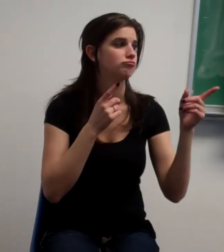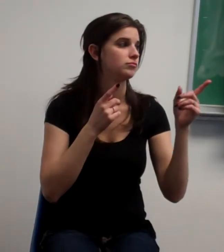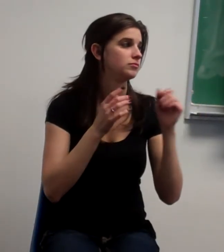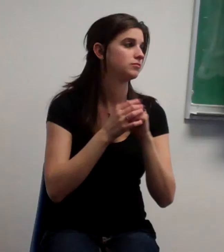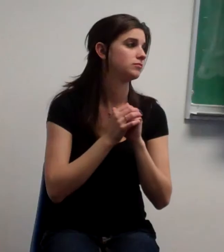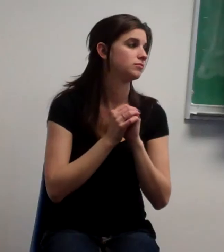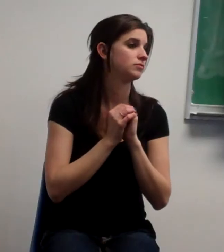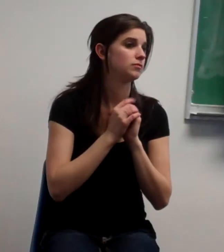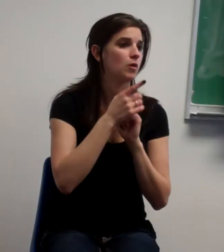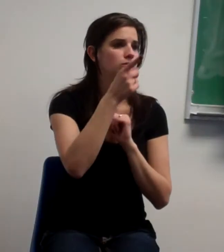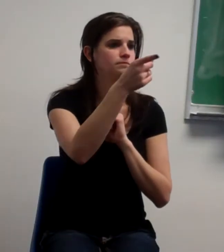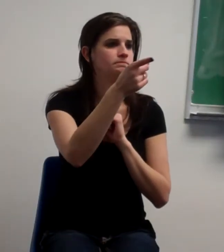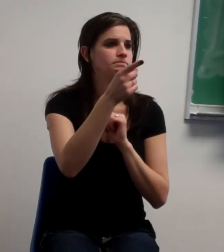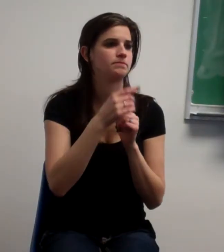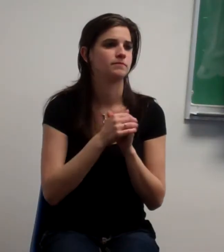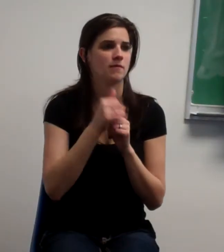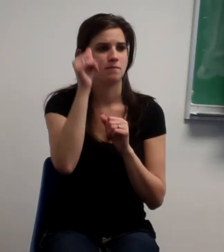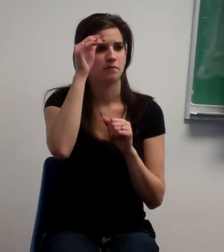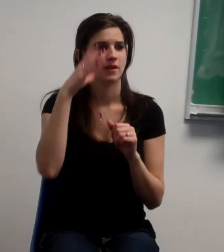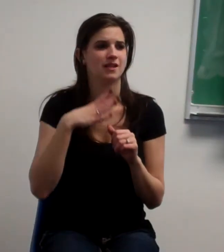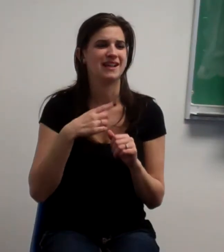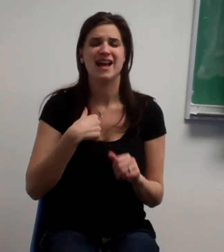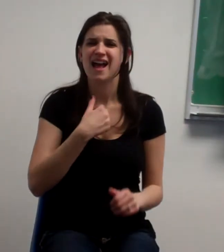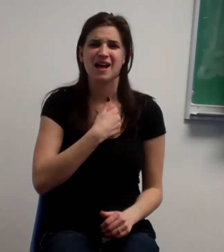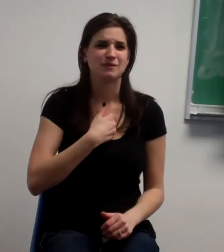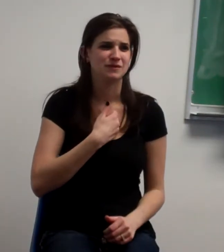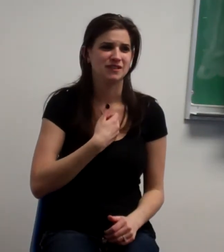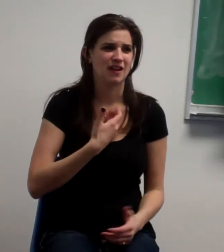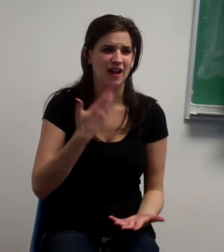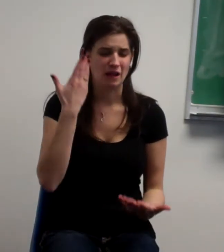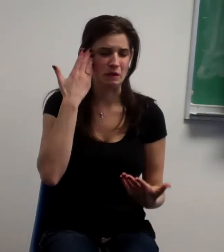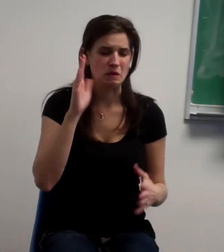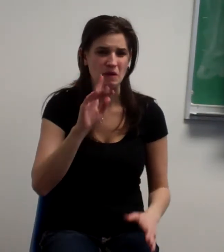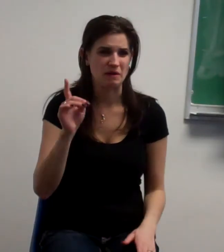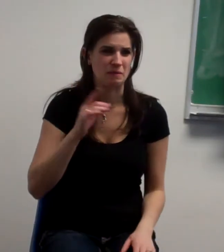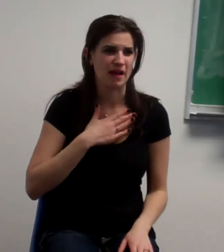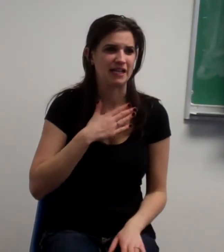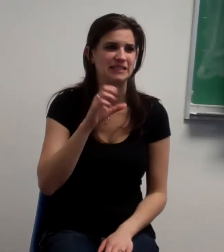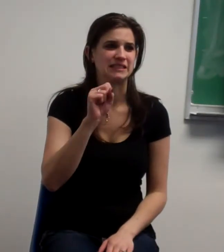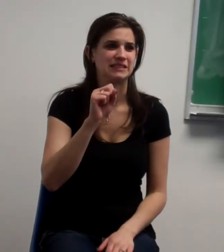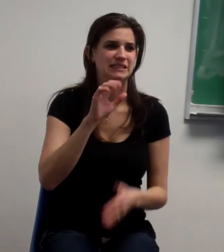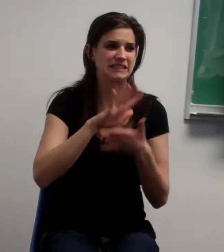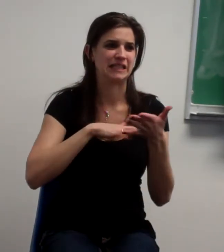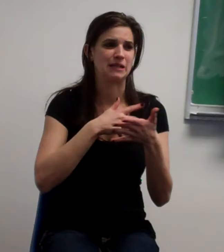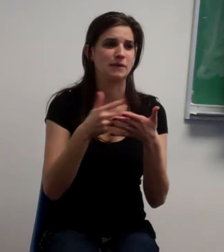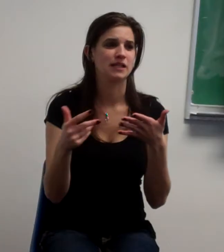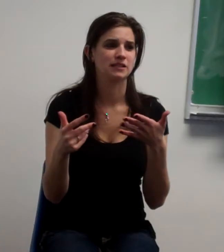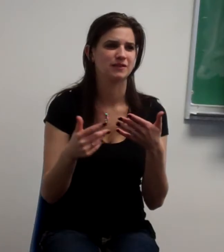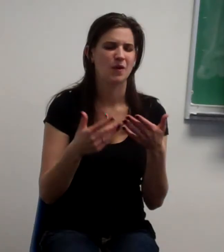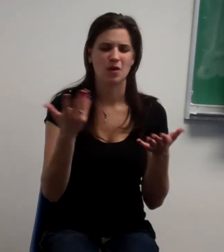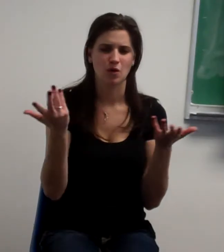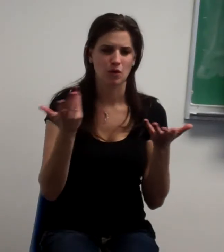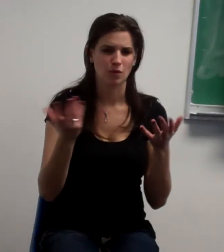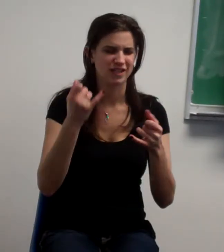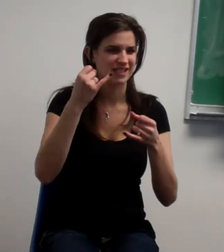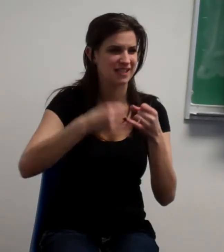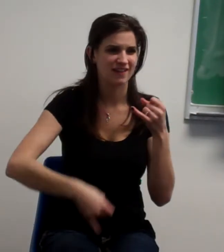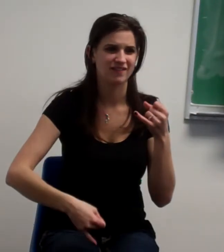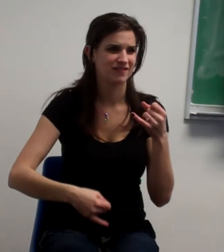Yes. I'm sorry, but I can't find my syllabus anymore. So what is the final project? I'm not going to re-explain that because